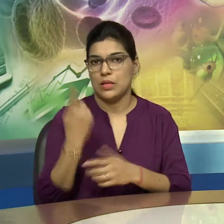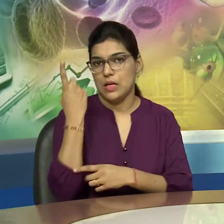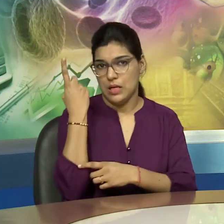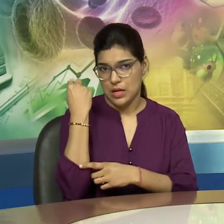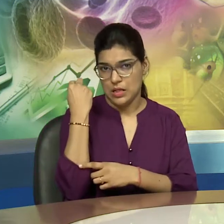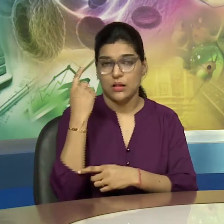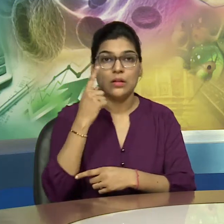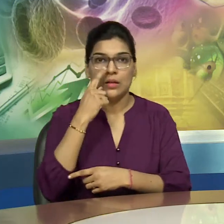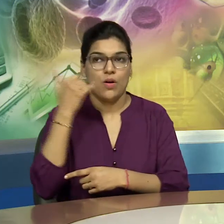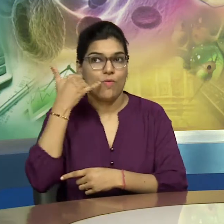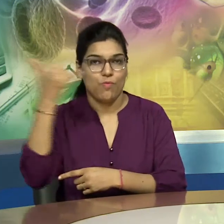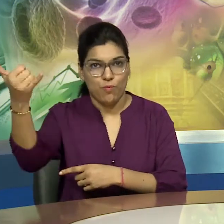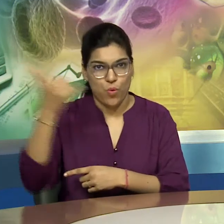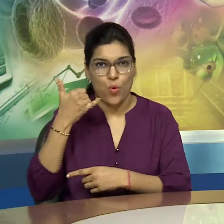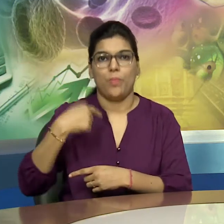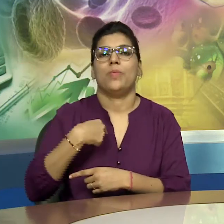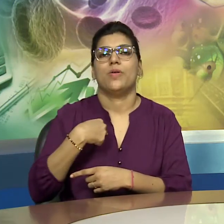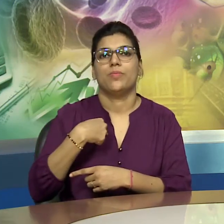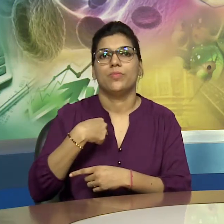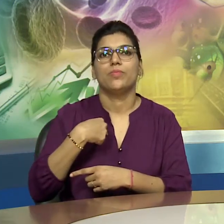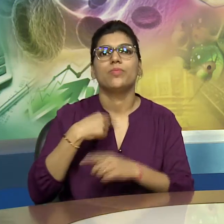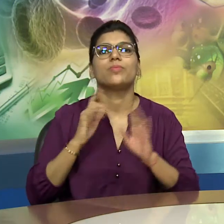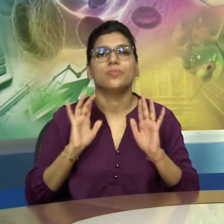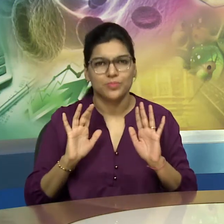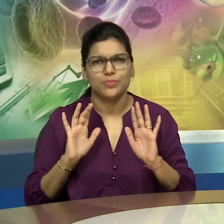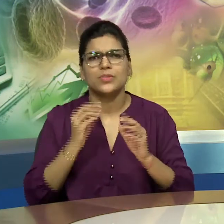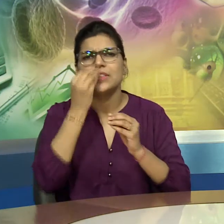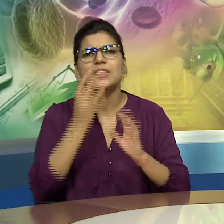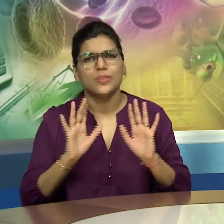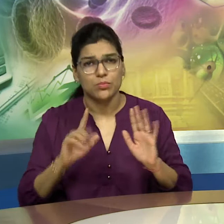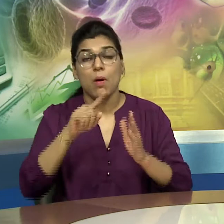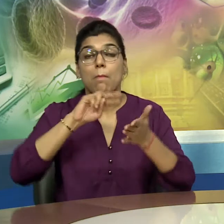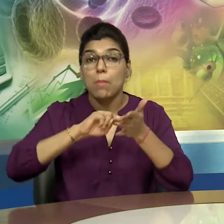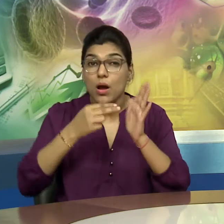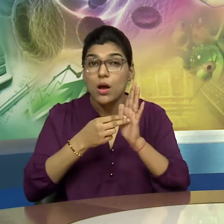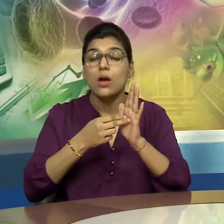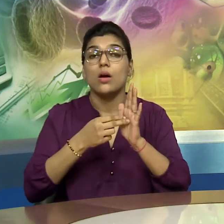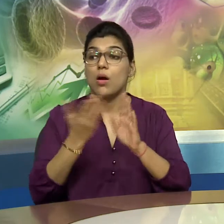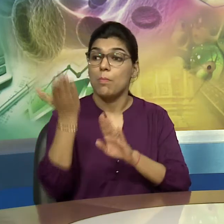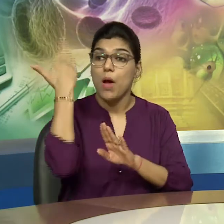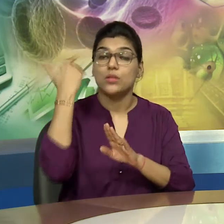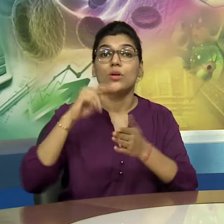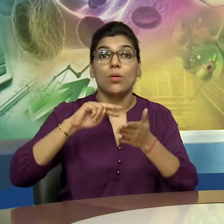end. Like yesterday she phoned me. In this word